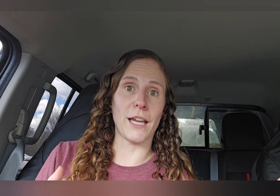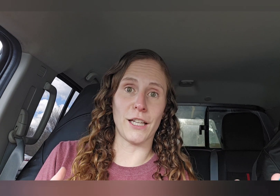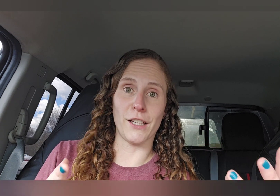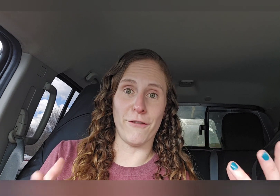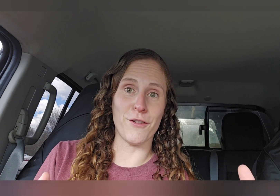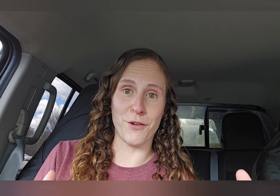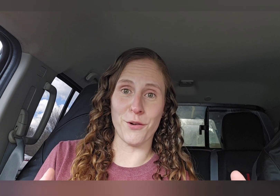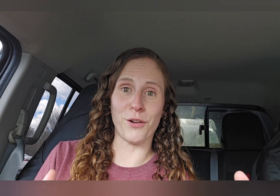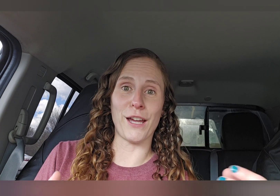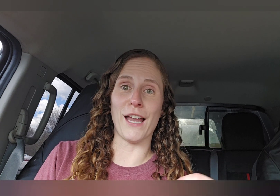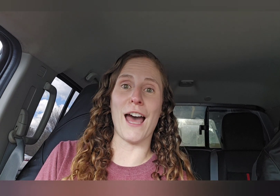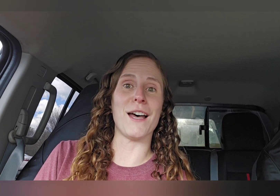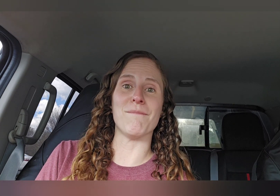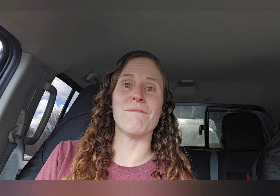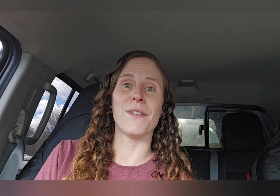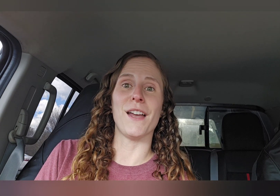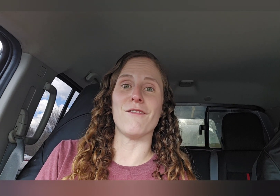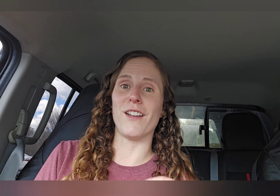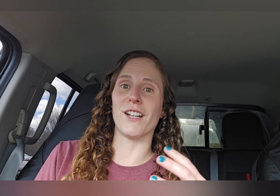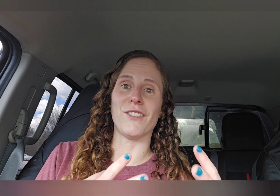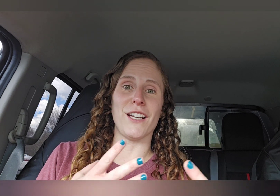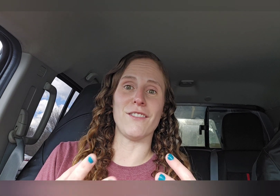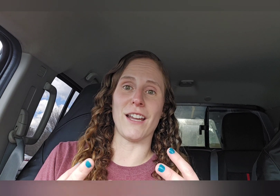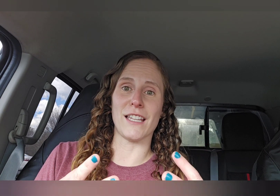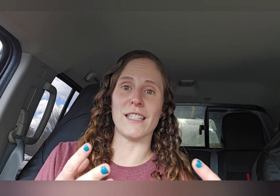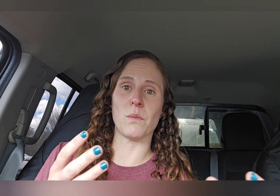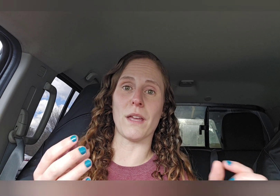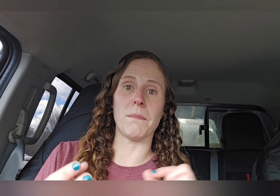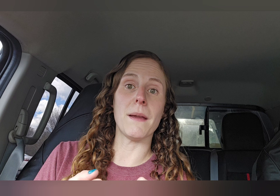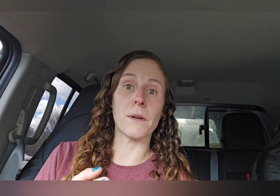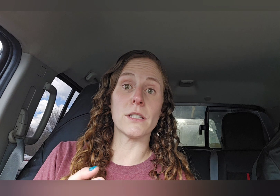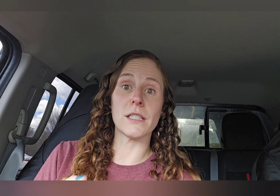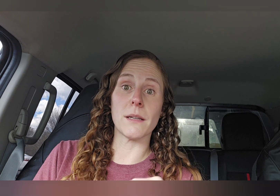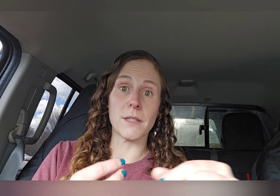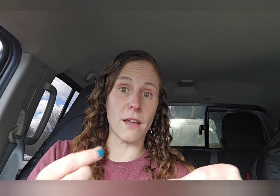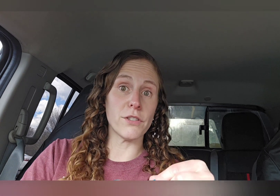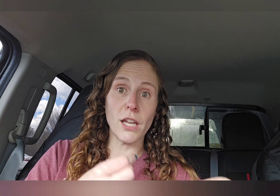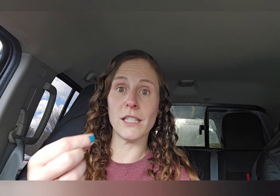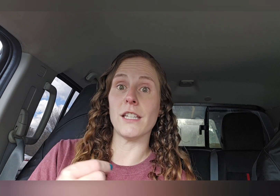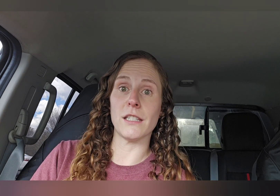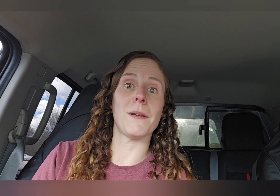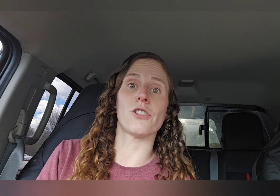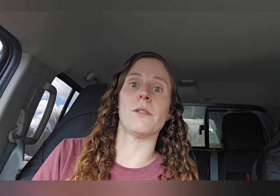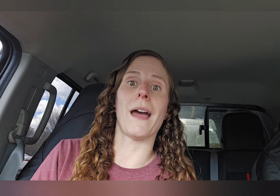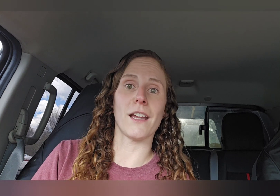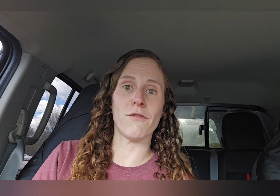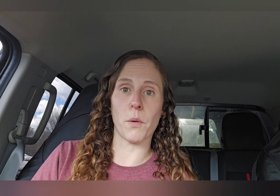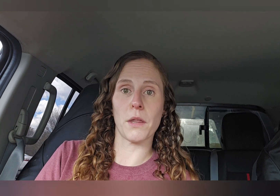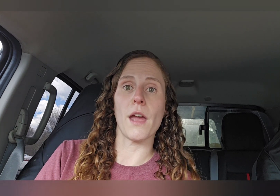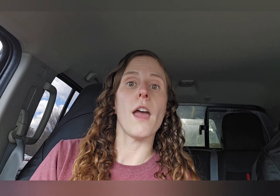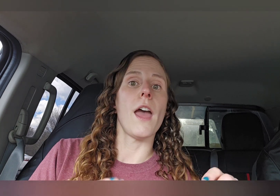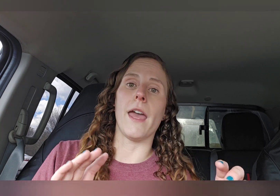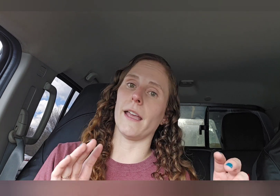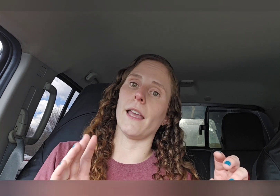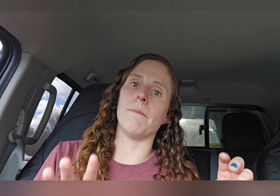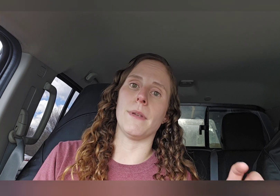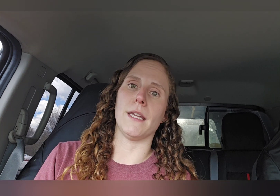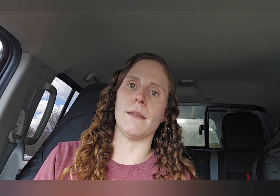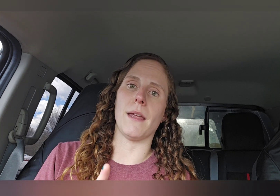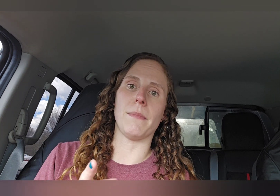complicated if you Google it. Very, very advanced with paper systems that have tons and tons of pictures back and forth. It can mean maybe